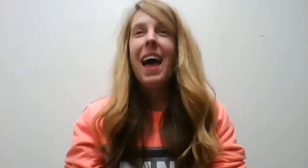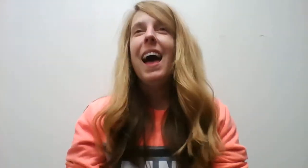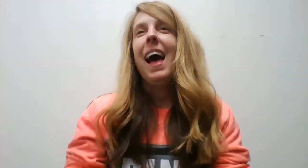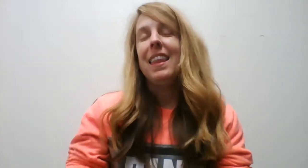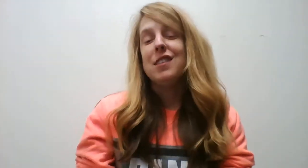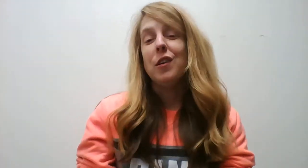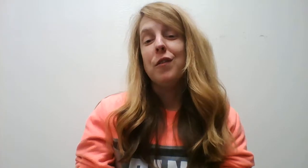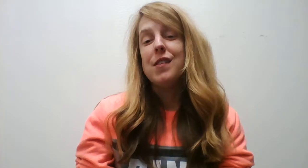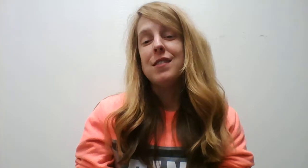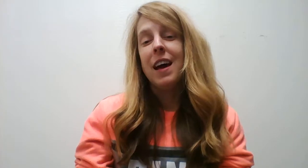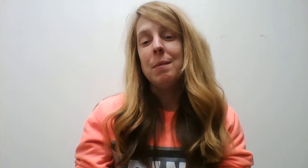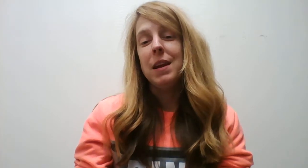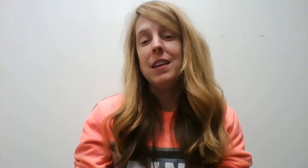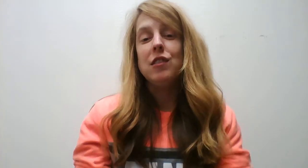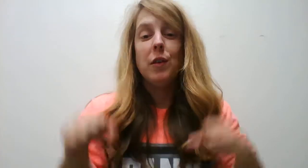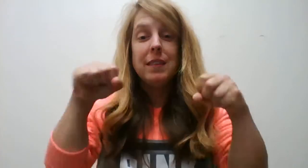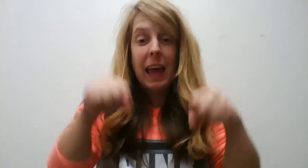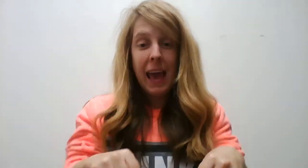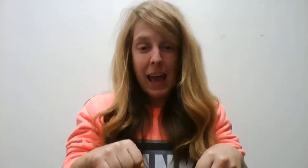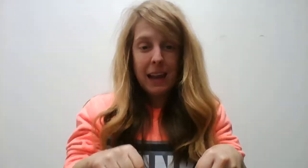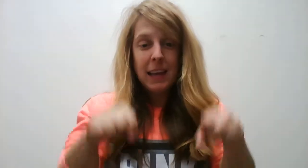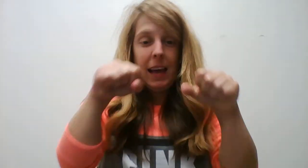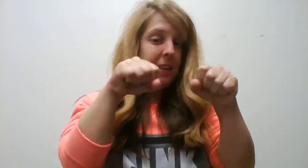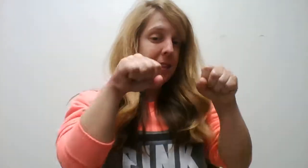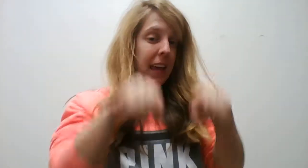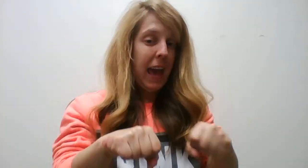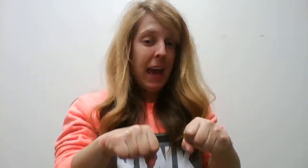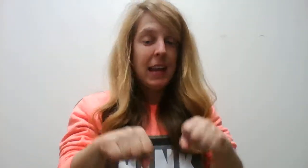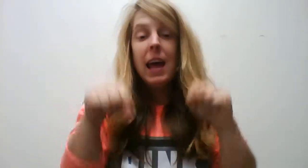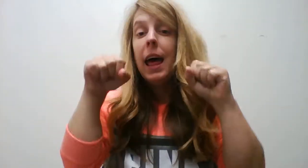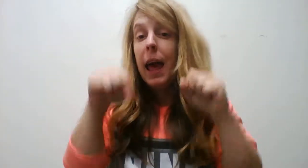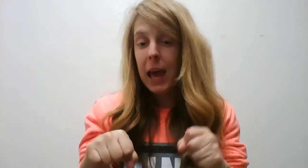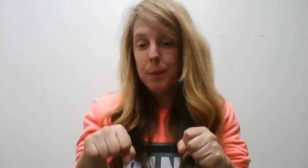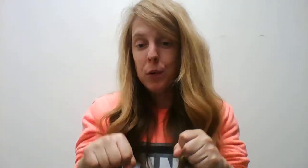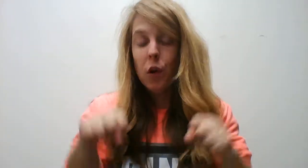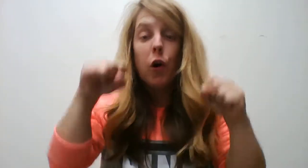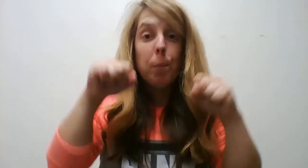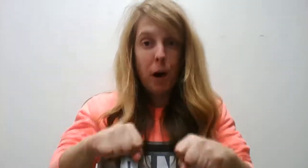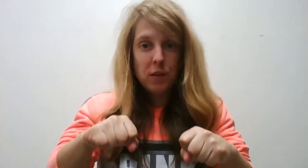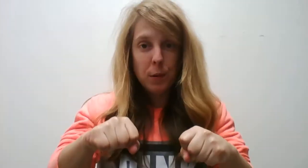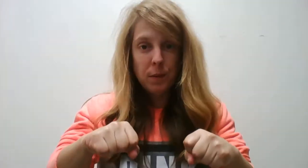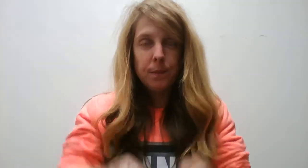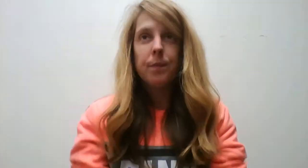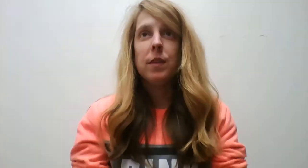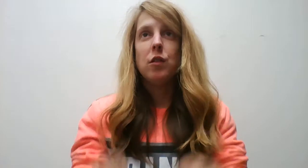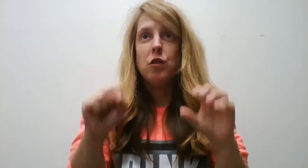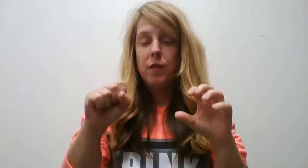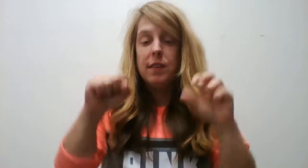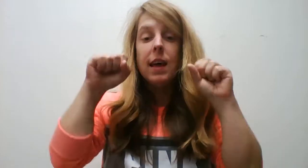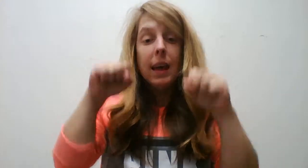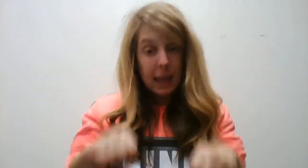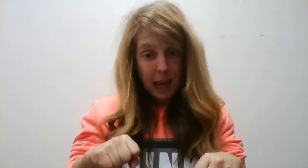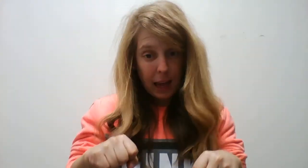So the first sign I'm going to teach you is can. It's can, able, or possible. So two is can.